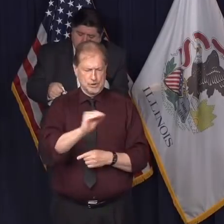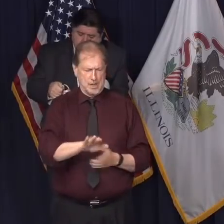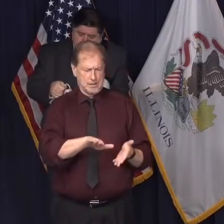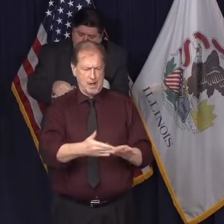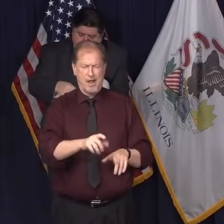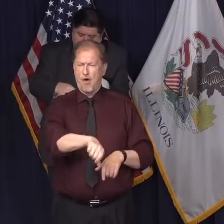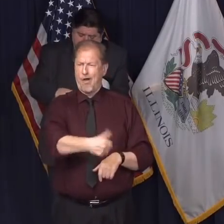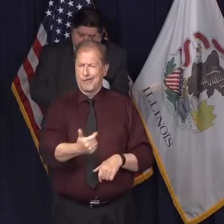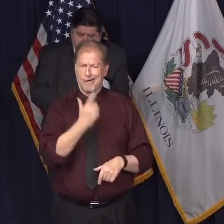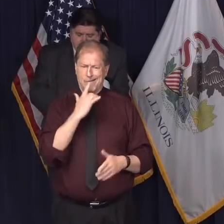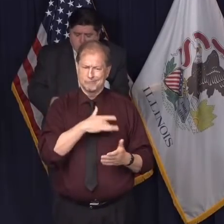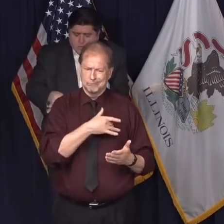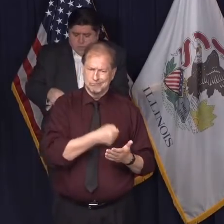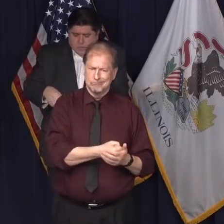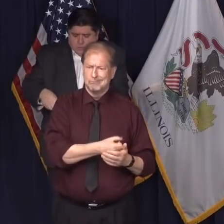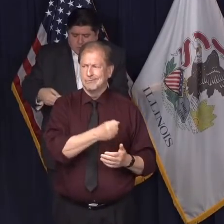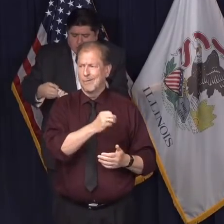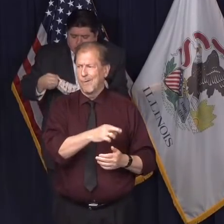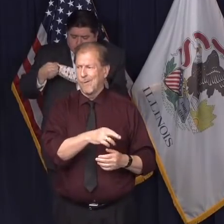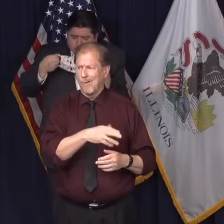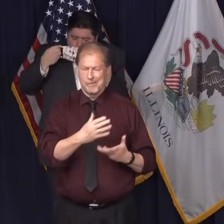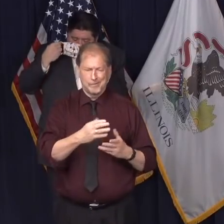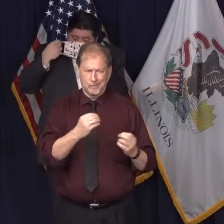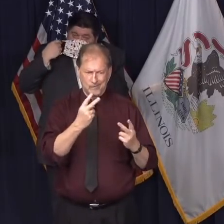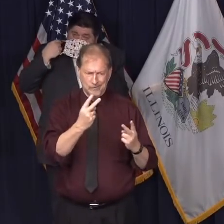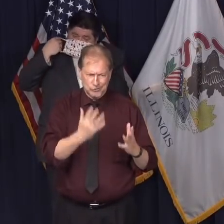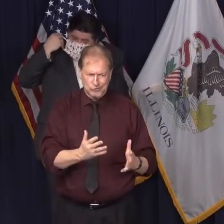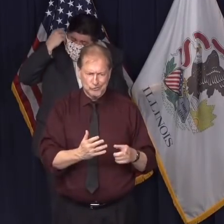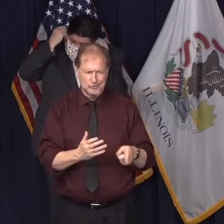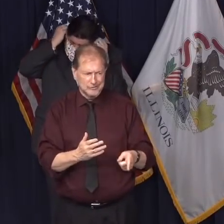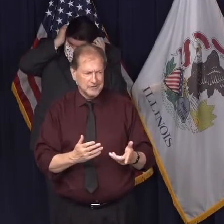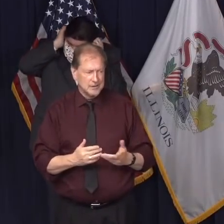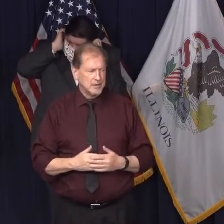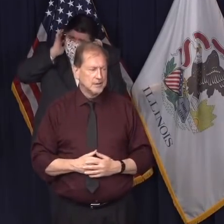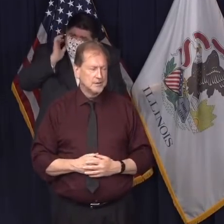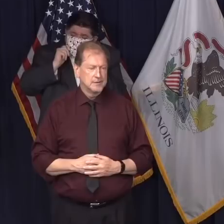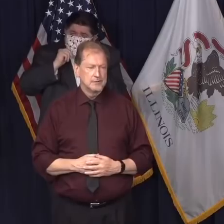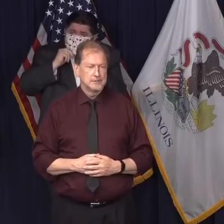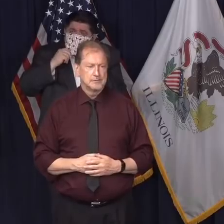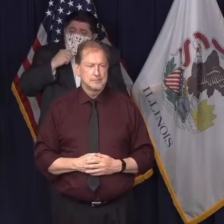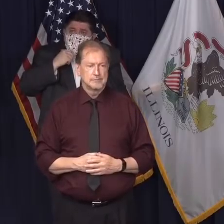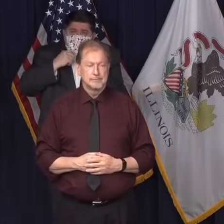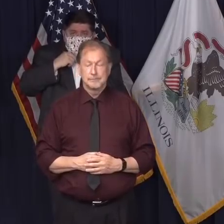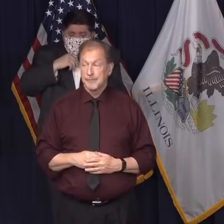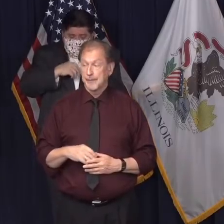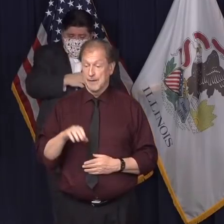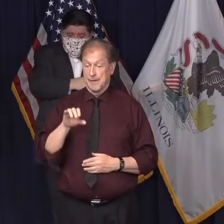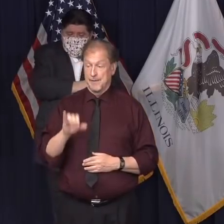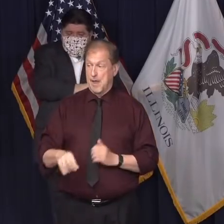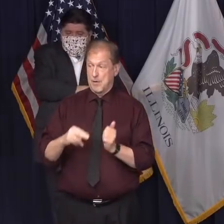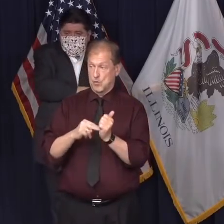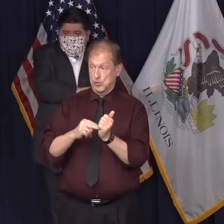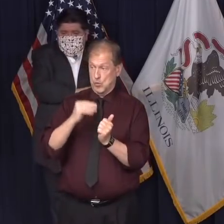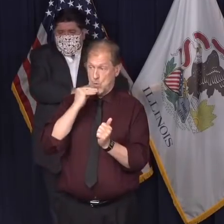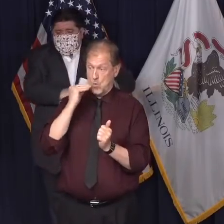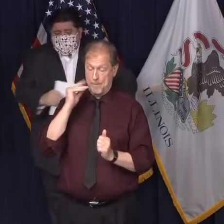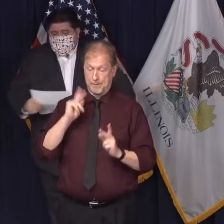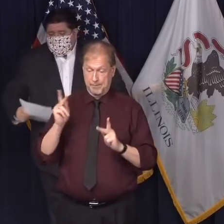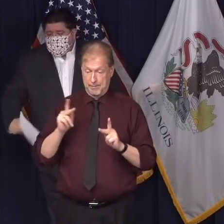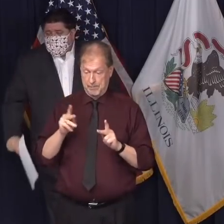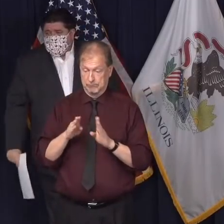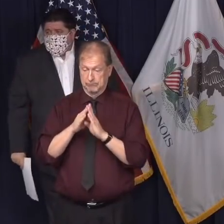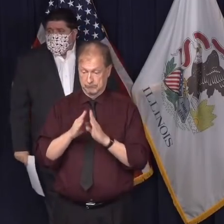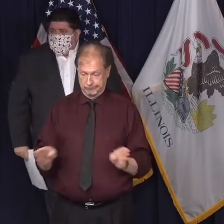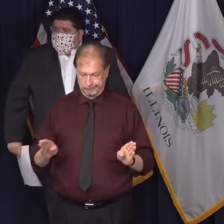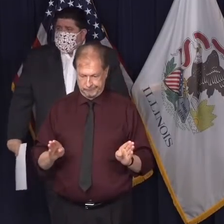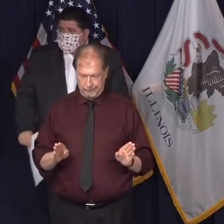maybe lack of visitors or something like that? Yeah. So again, when you're dealing with this population that obviously has the